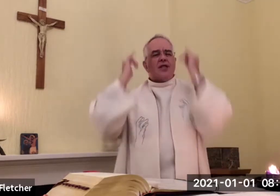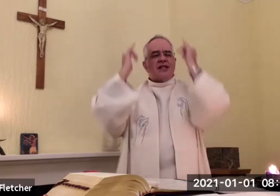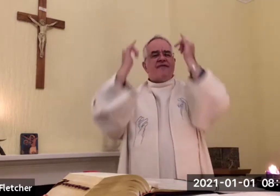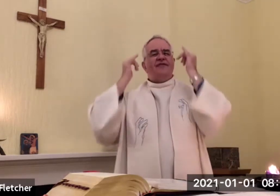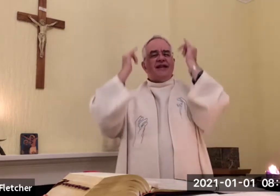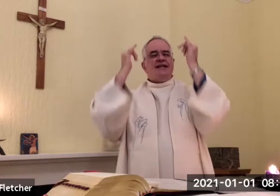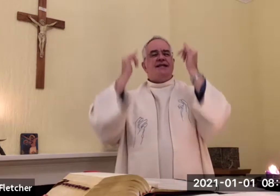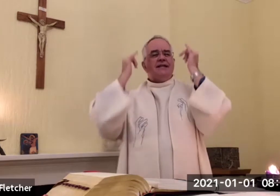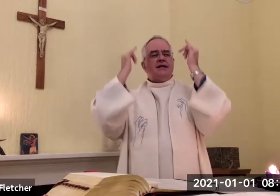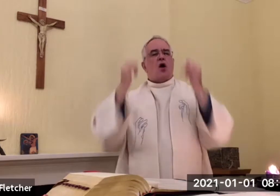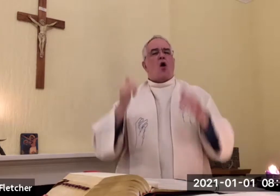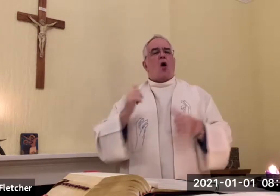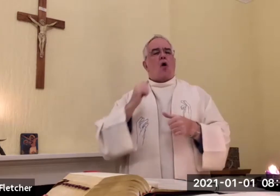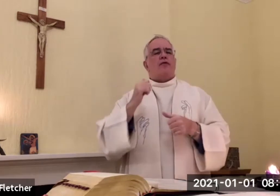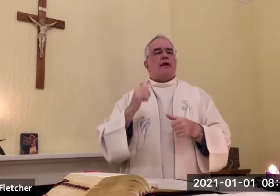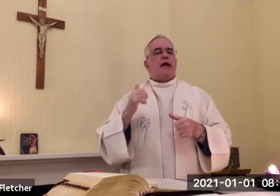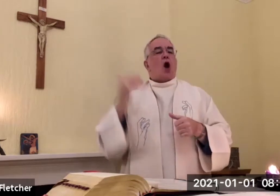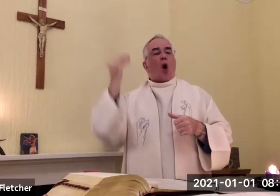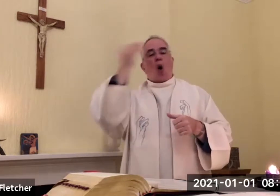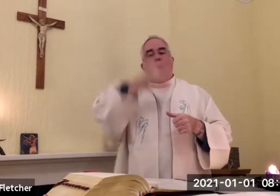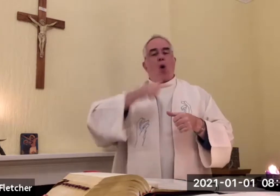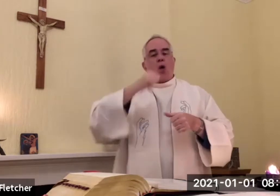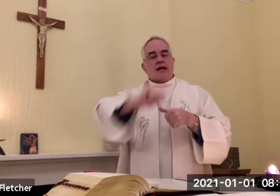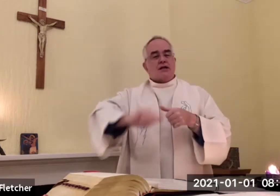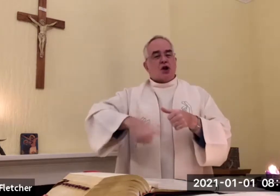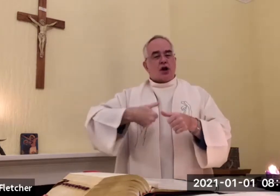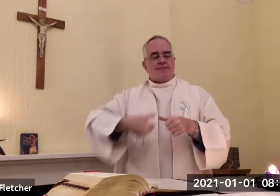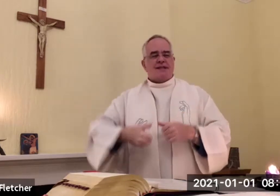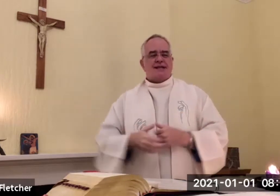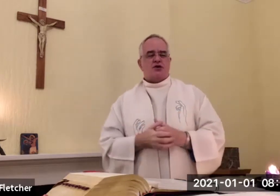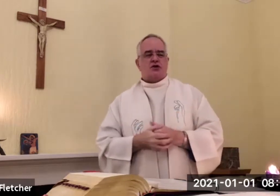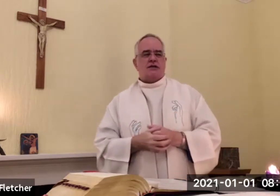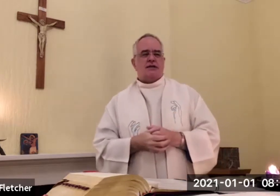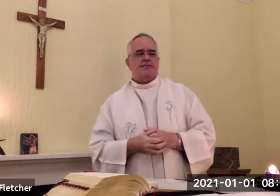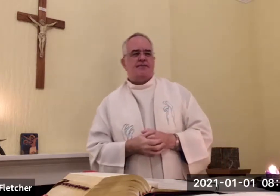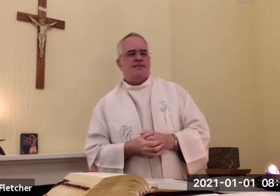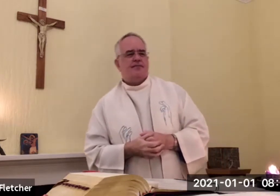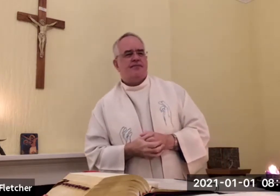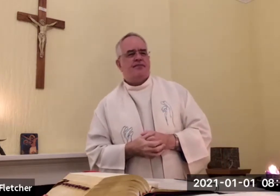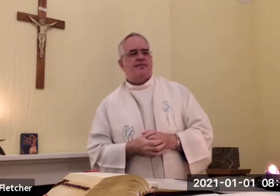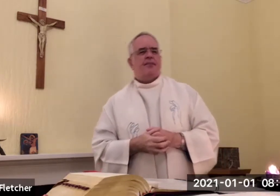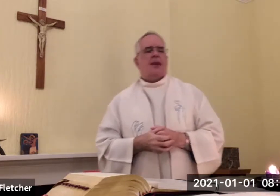the Feast of the Holy Circumcision.